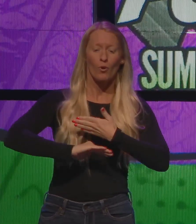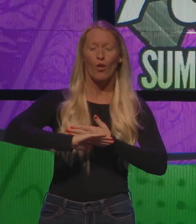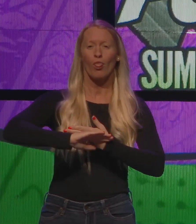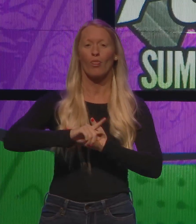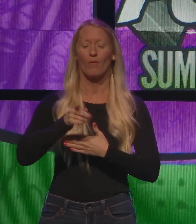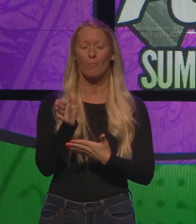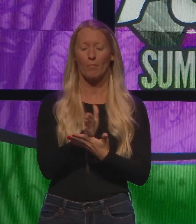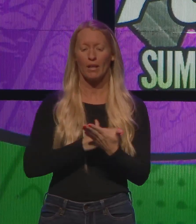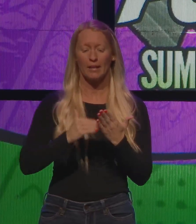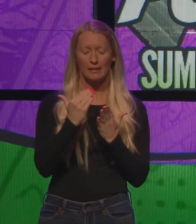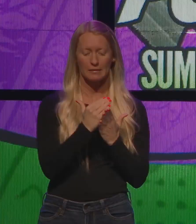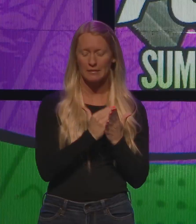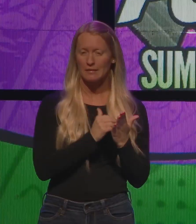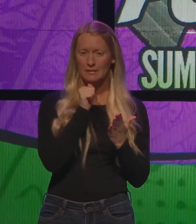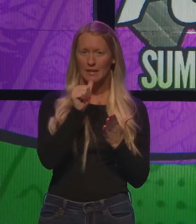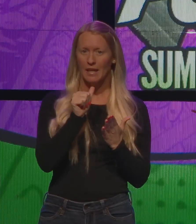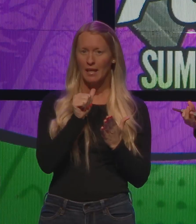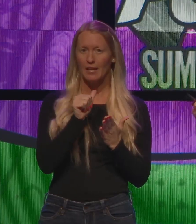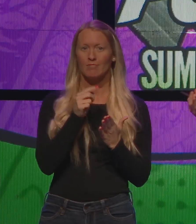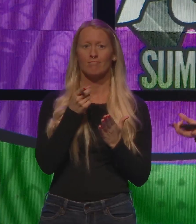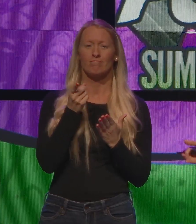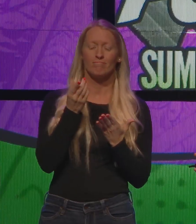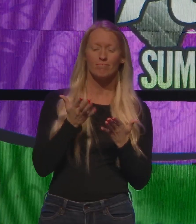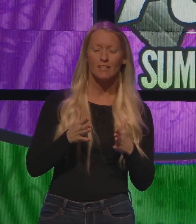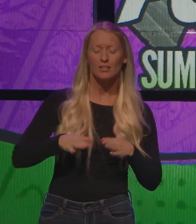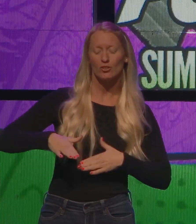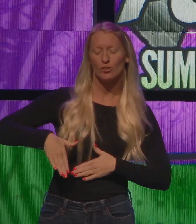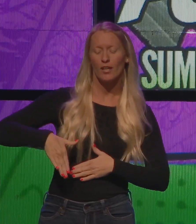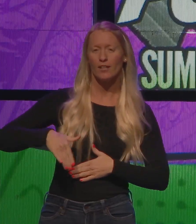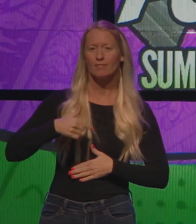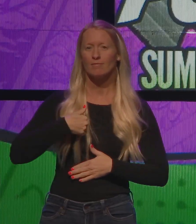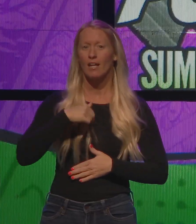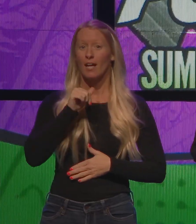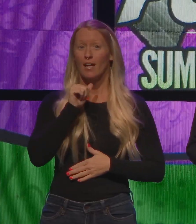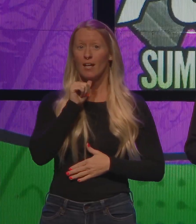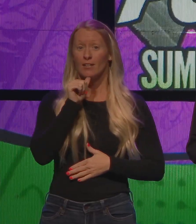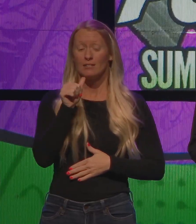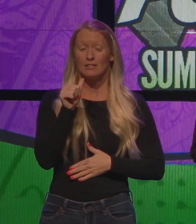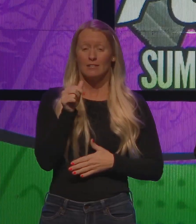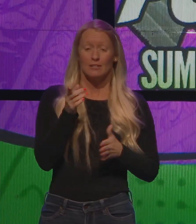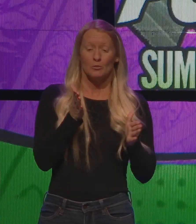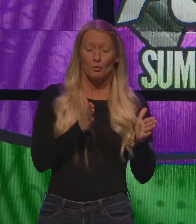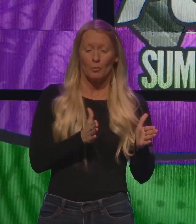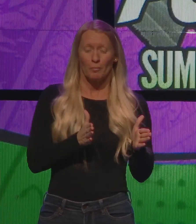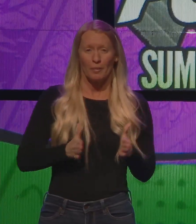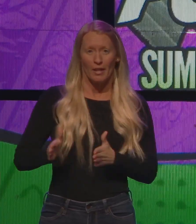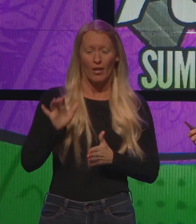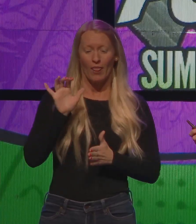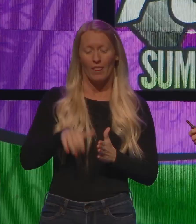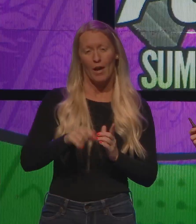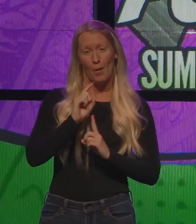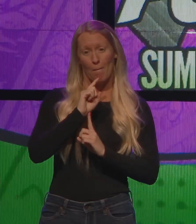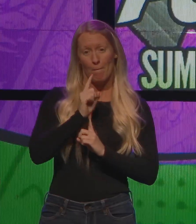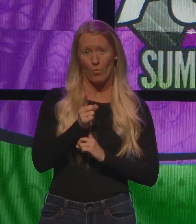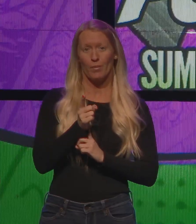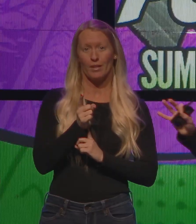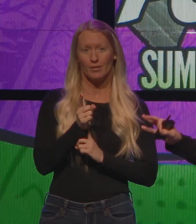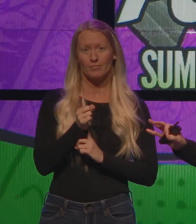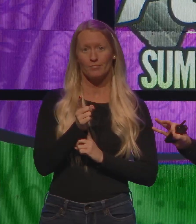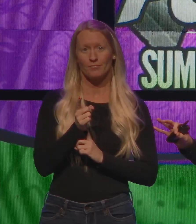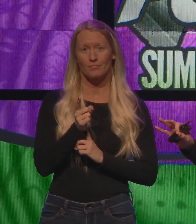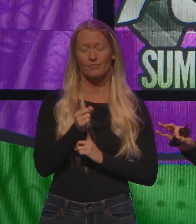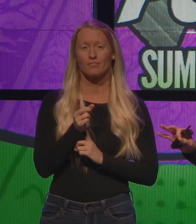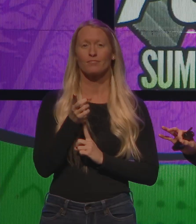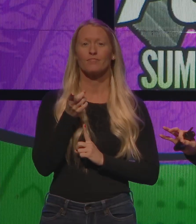finalized. So, we were really prepared for this moment. And, after me, like, full